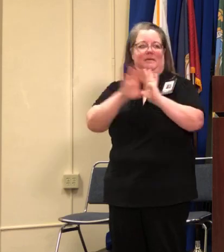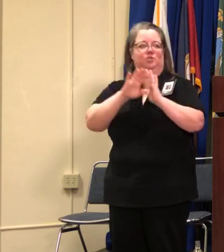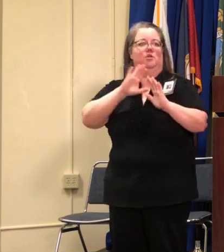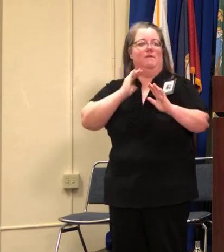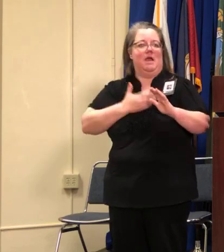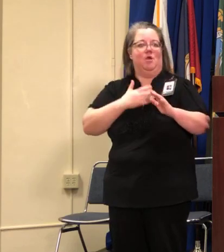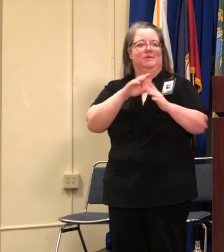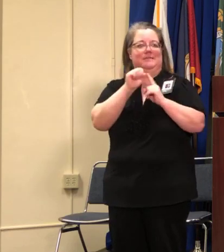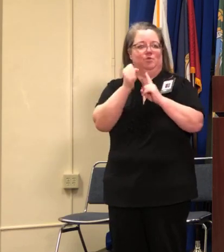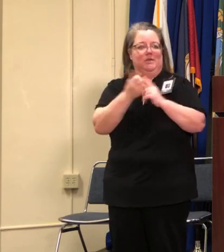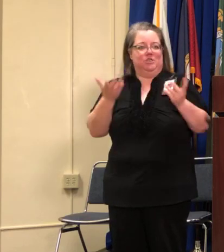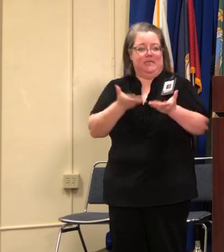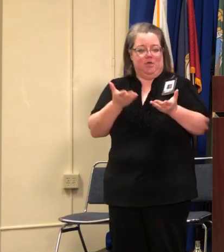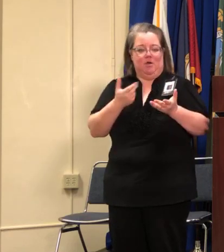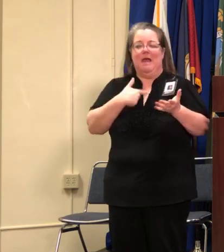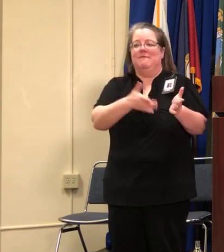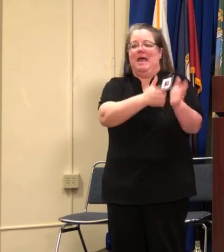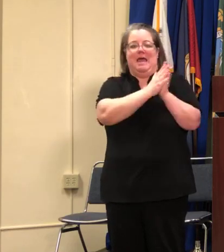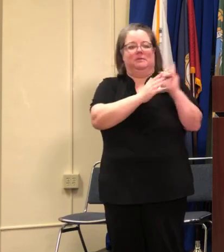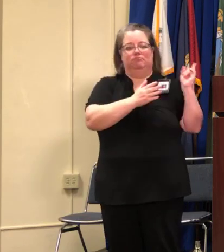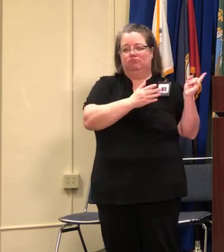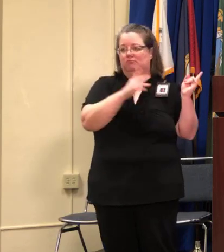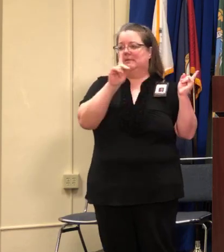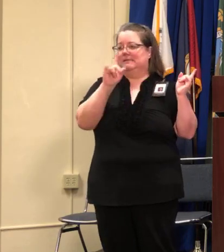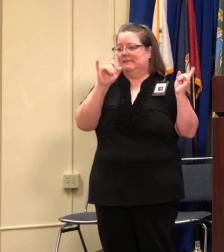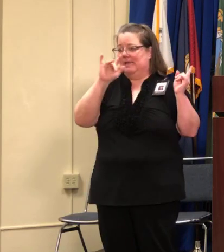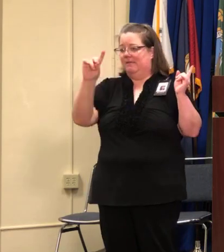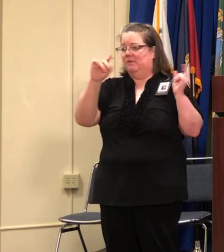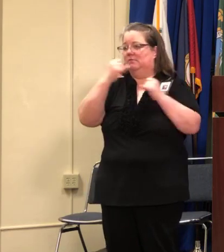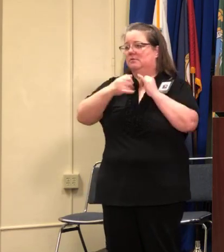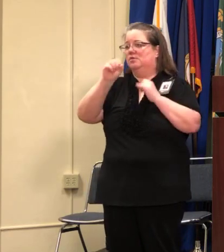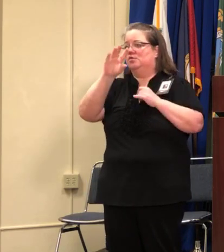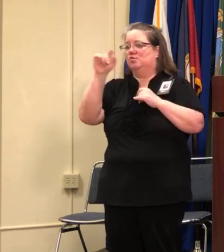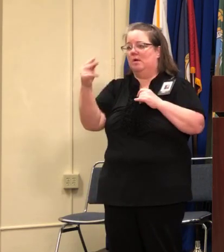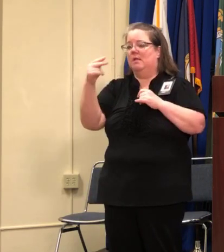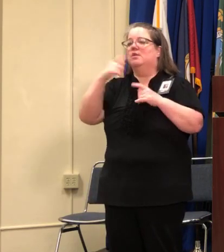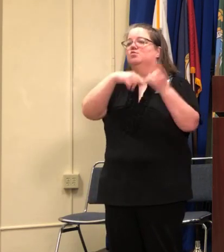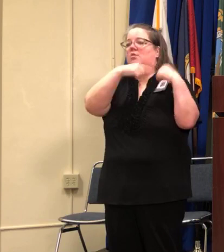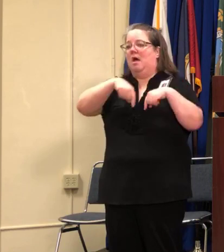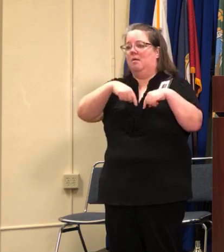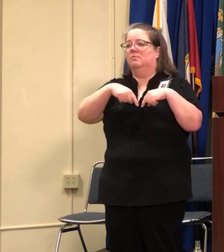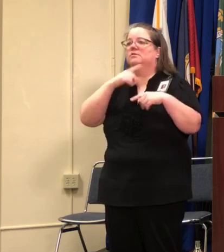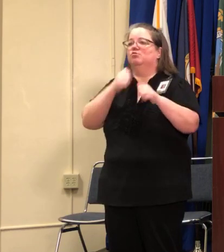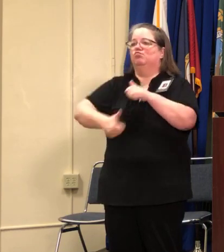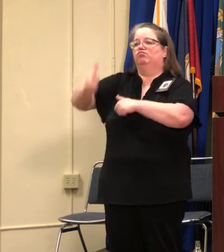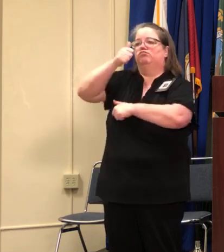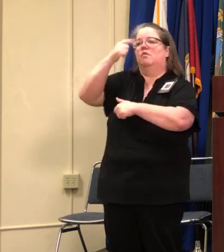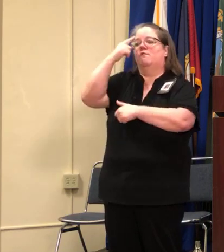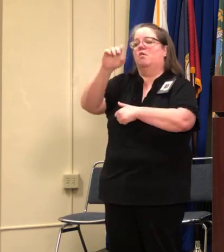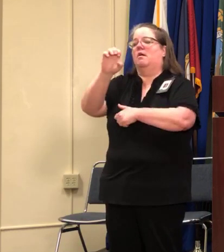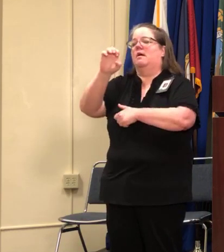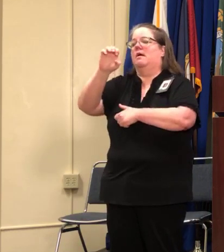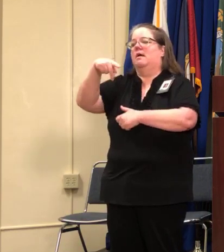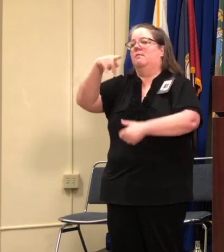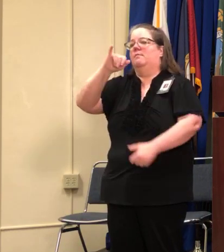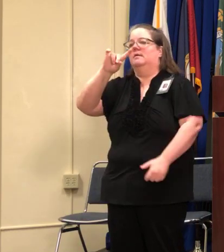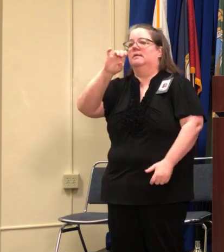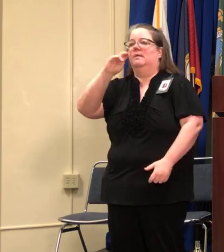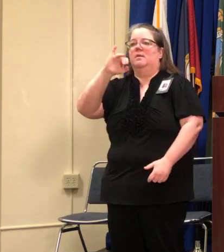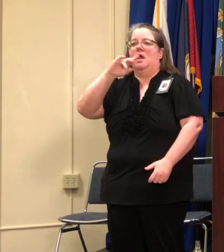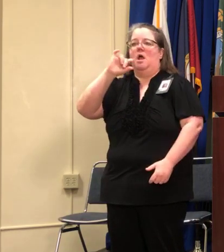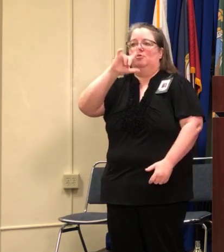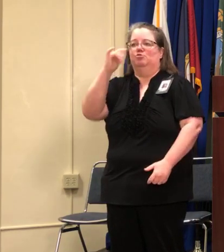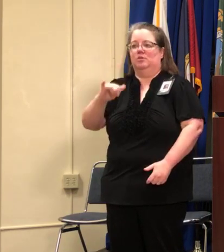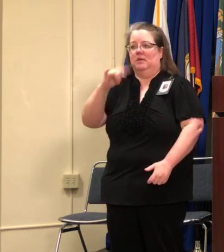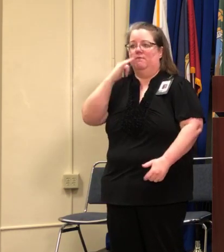asked David Sweat, who will come up here in a few minutes, who's our Chief of Epidemiology, to give a little bit more insight on